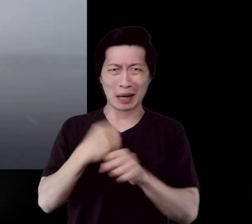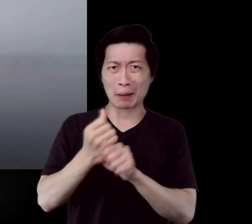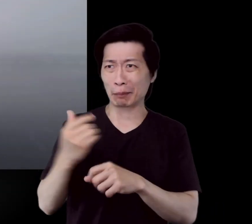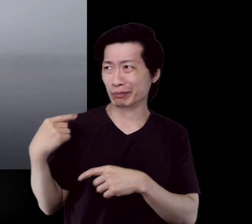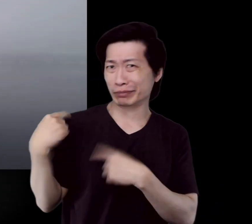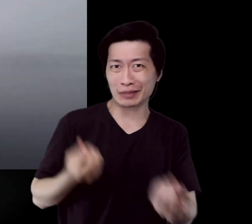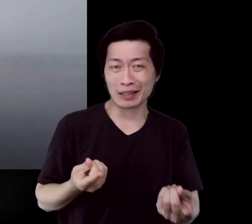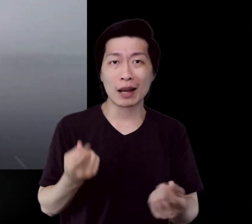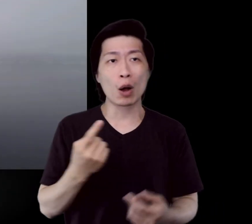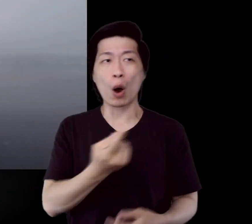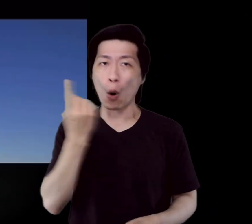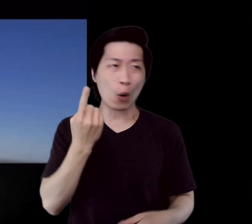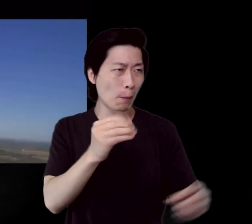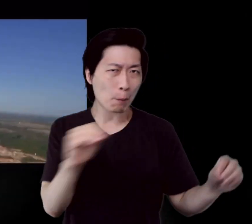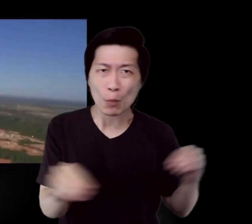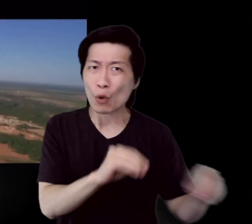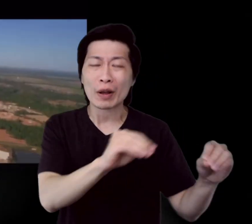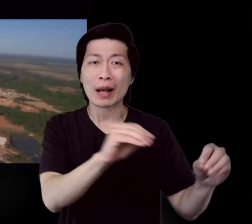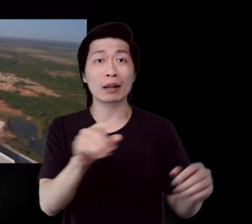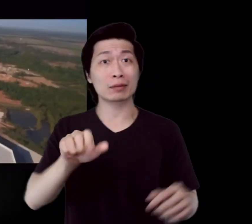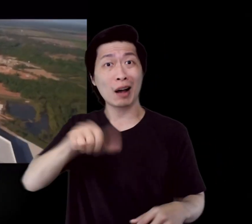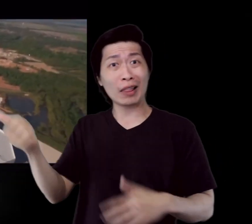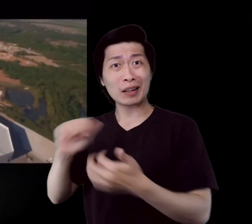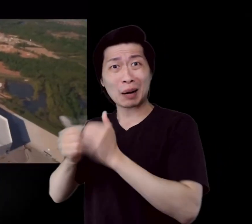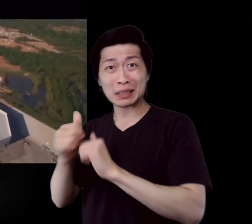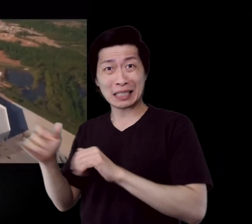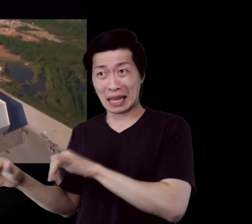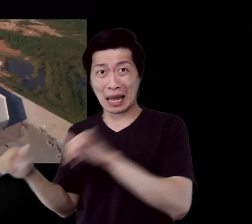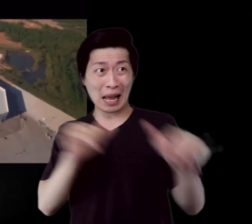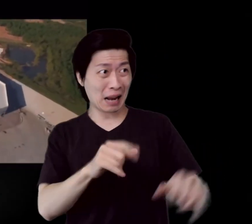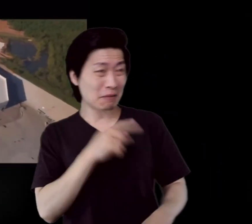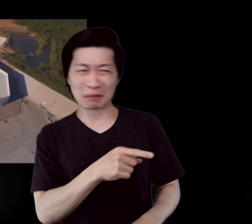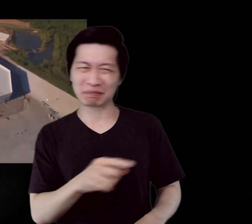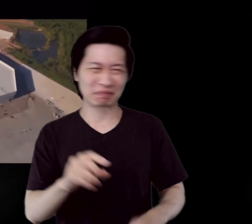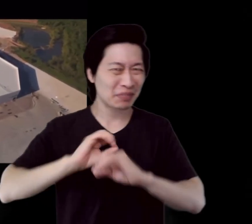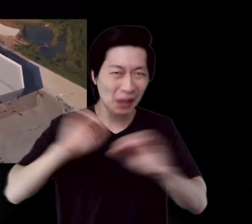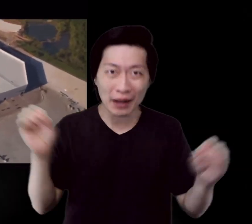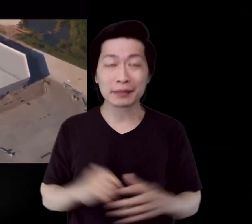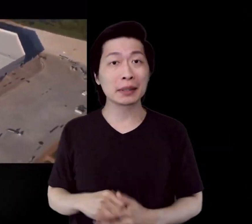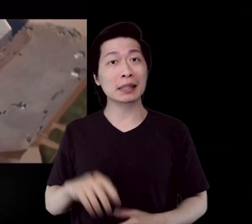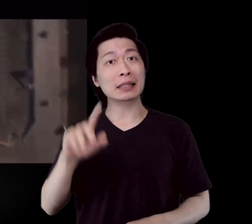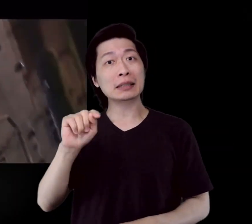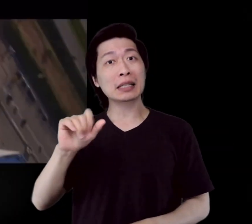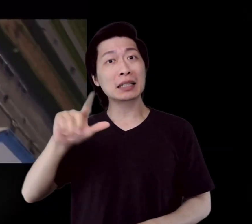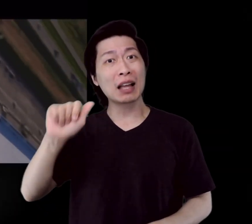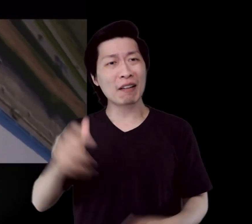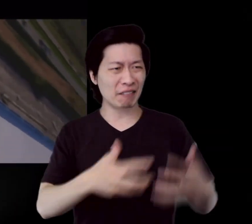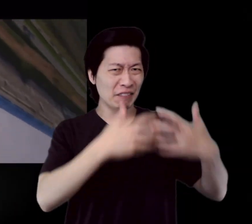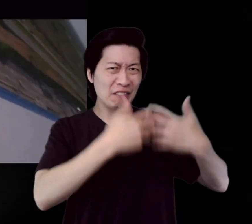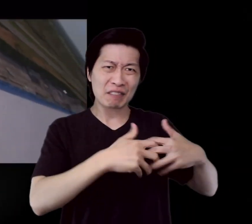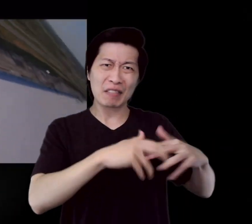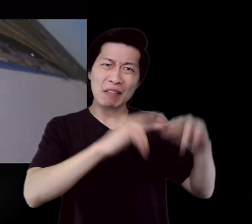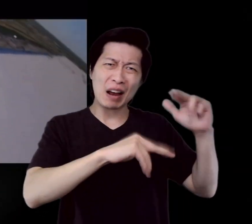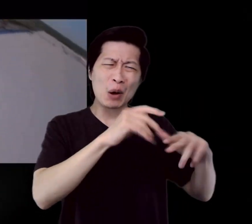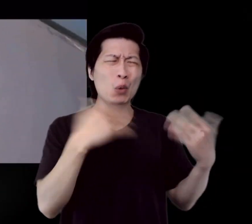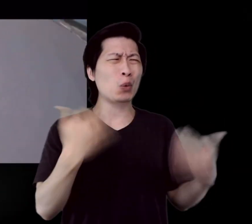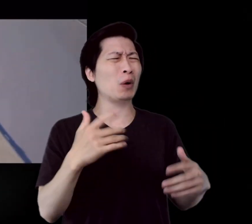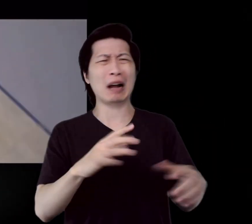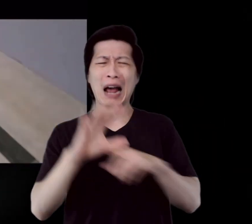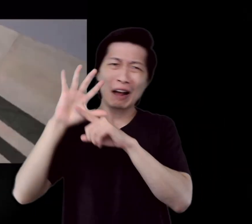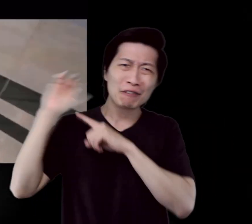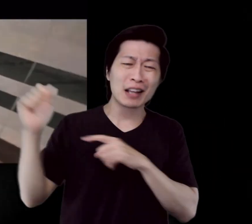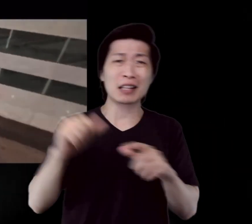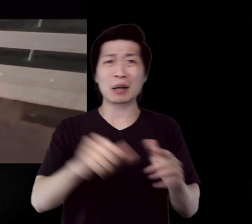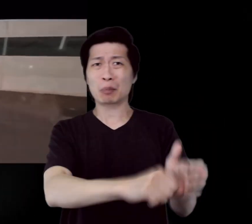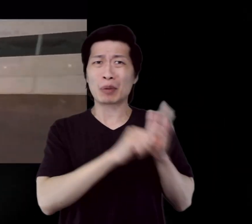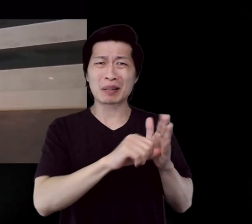massive, never done, always moving, and no one else has anything like them. Tesla's factories are the most advanced